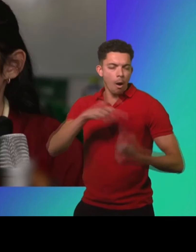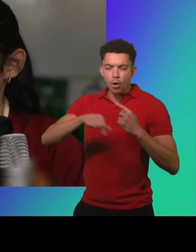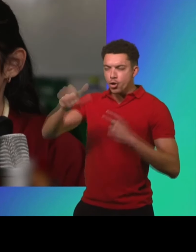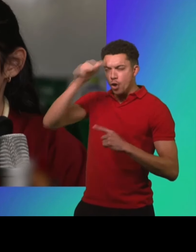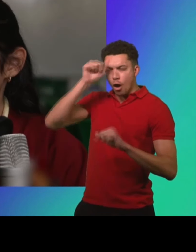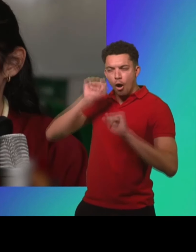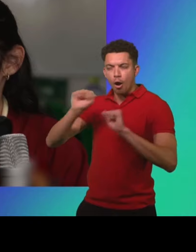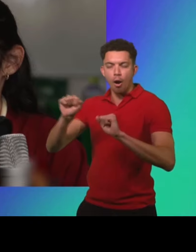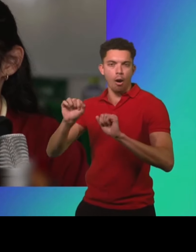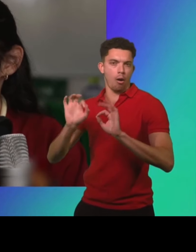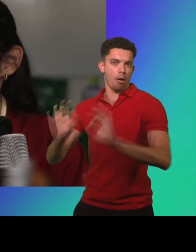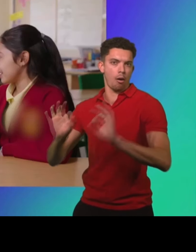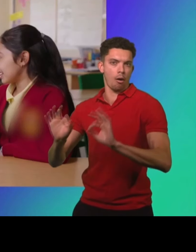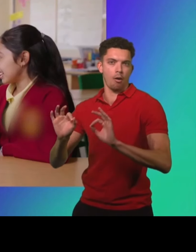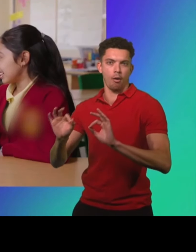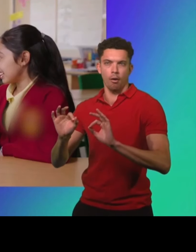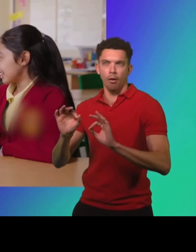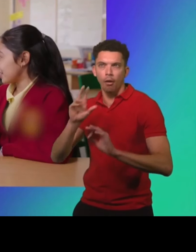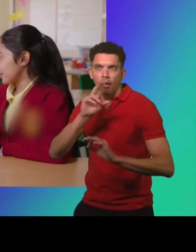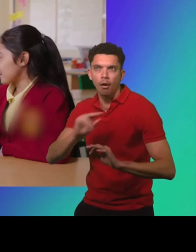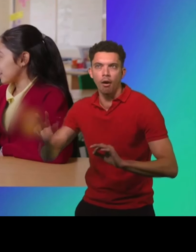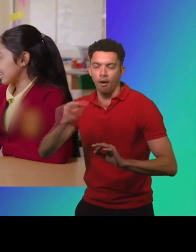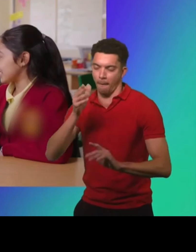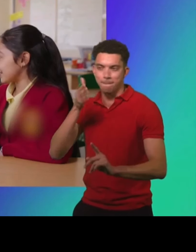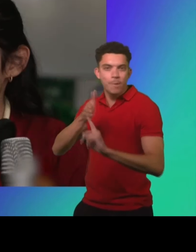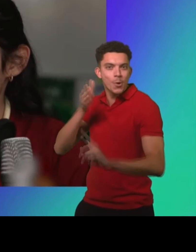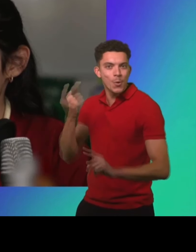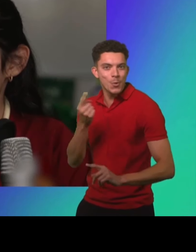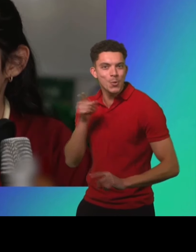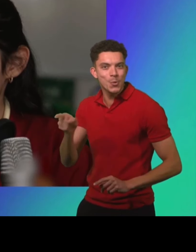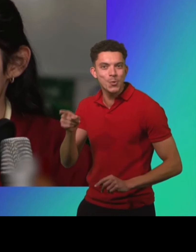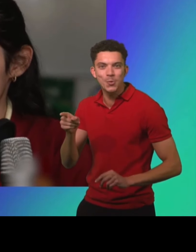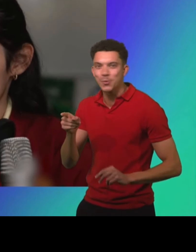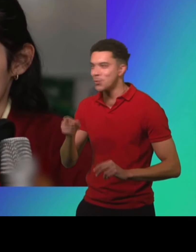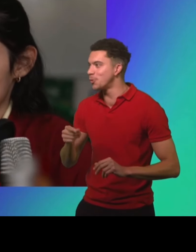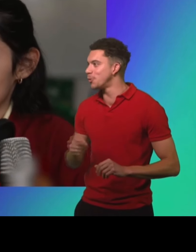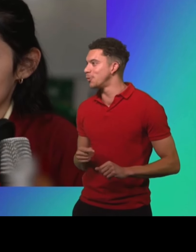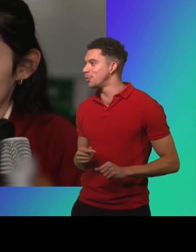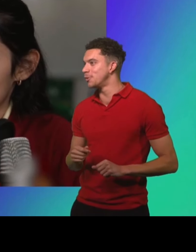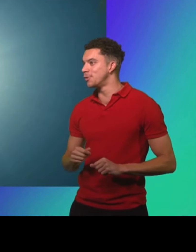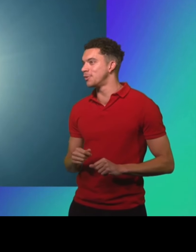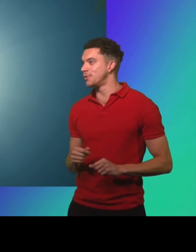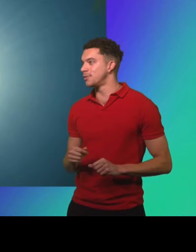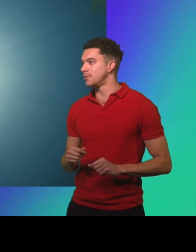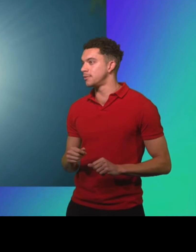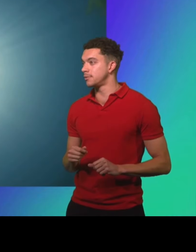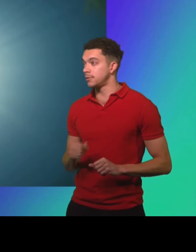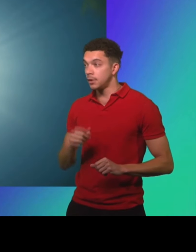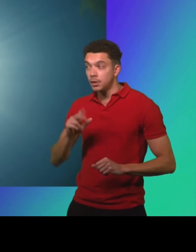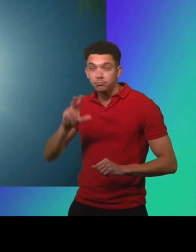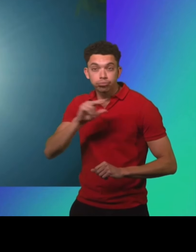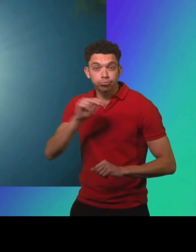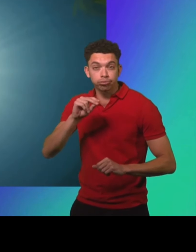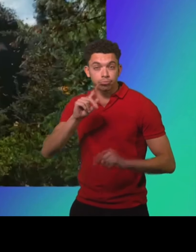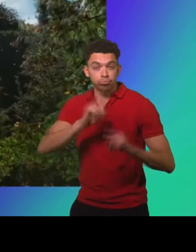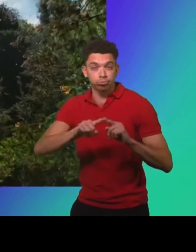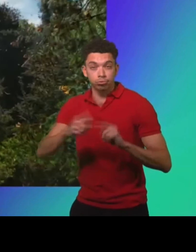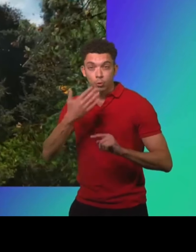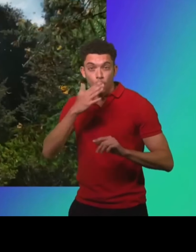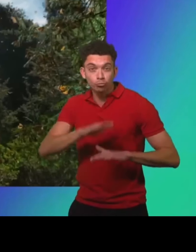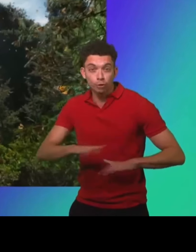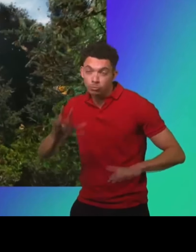isn't it? When you hear him talking like you know that, who it is. You know who it is straight away, don't you? Narrated by school children